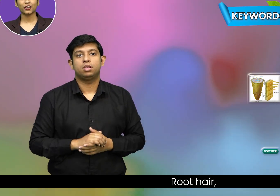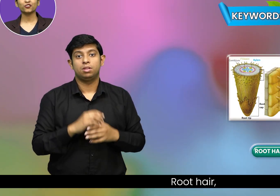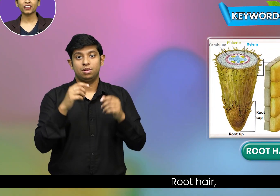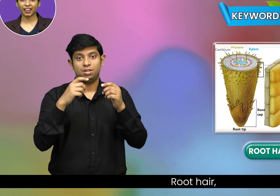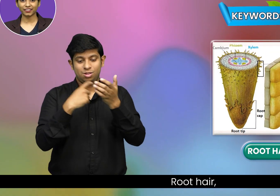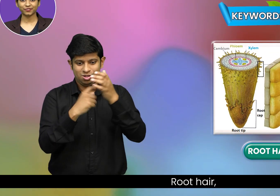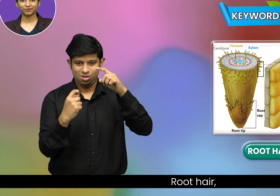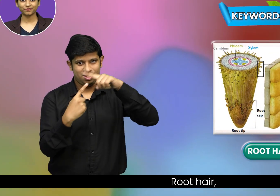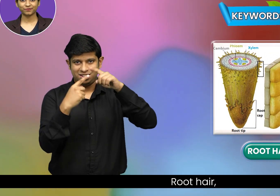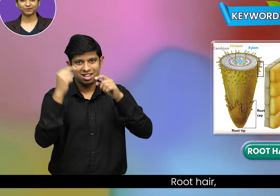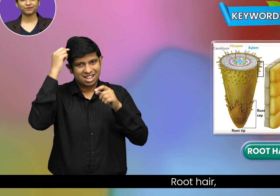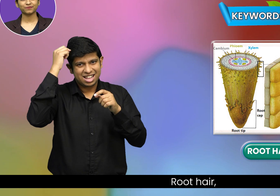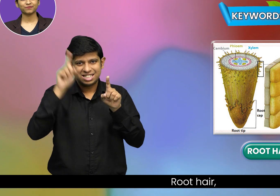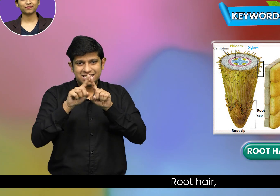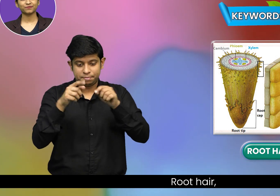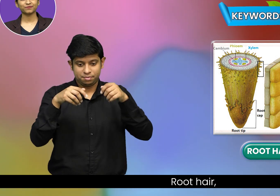root air,